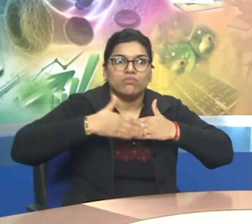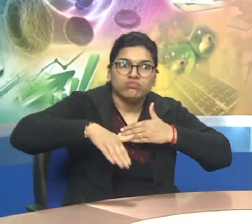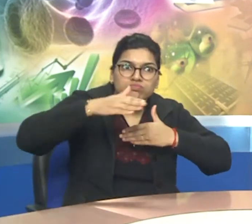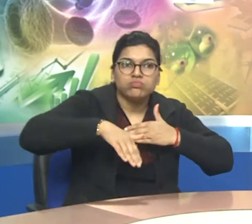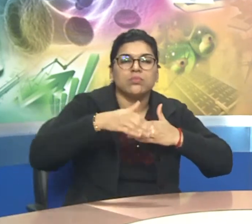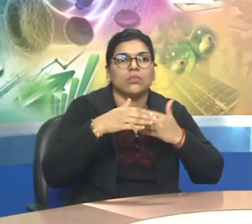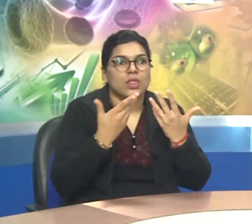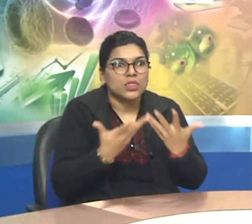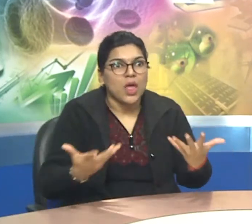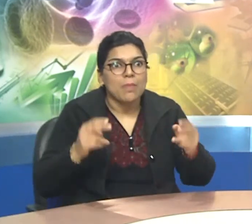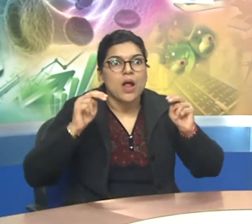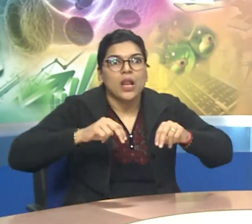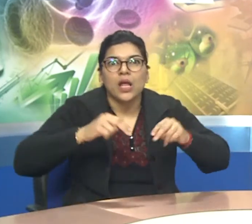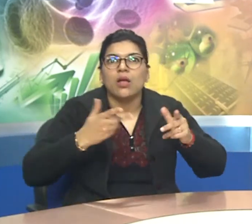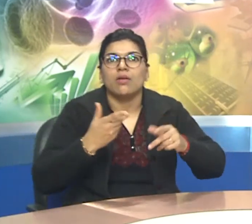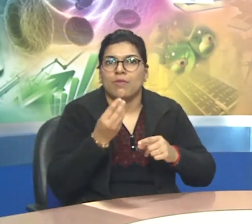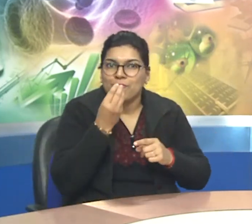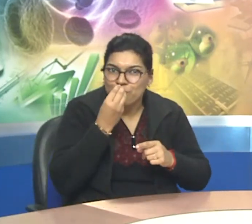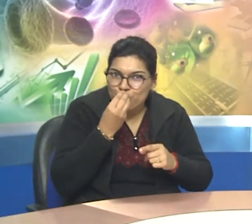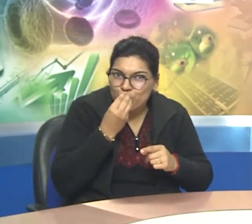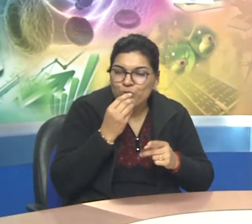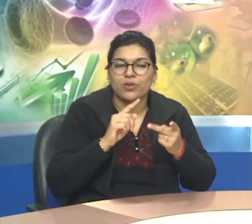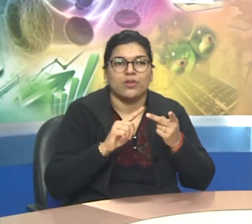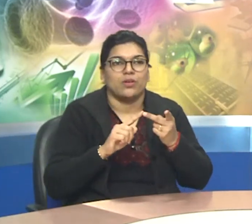of the resources which are present on the earth,